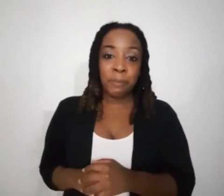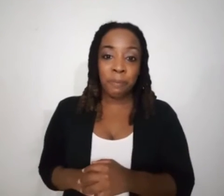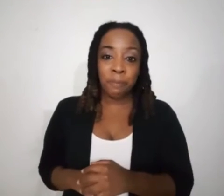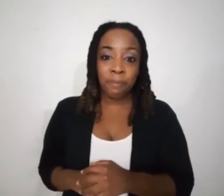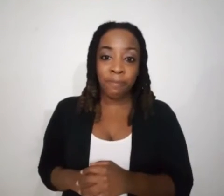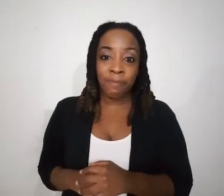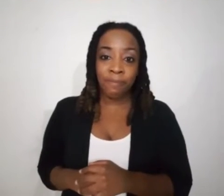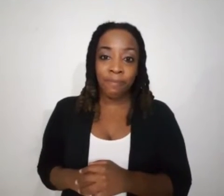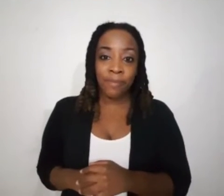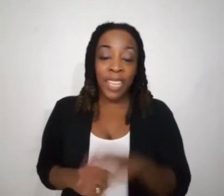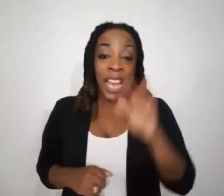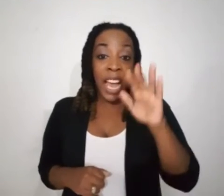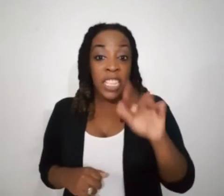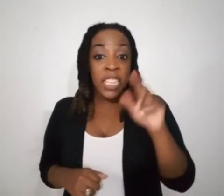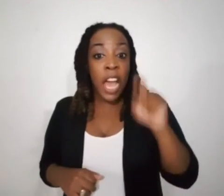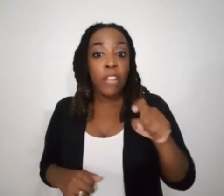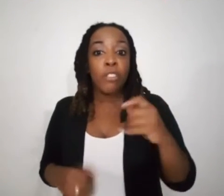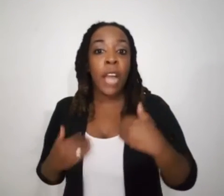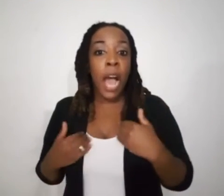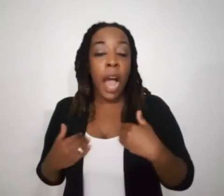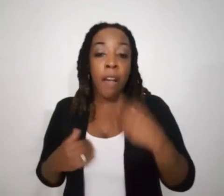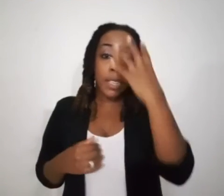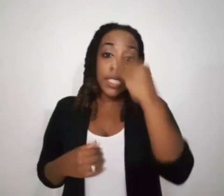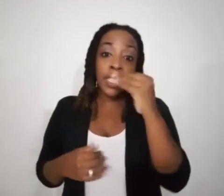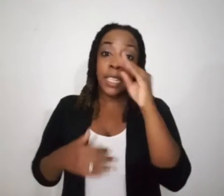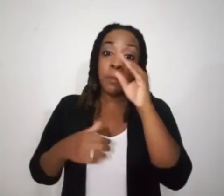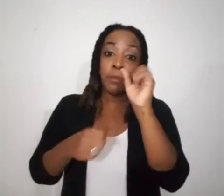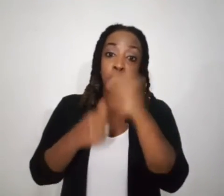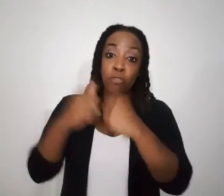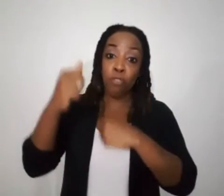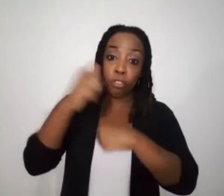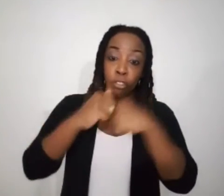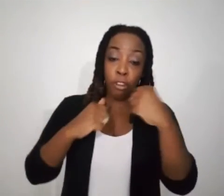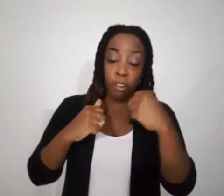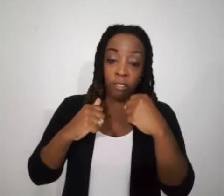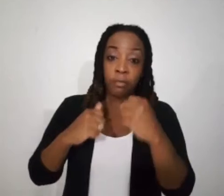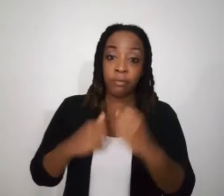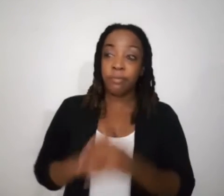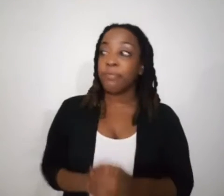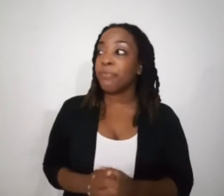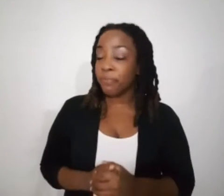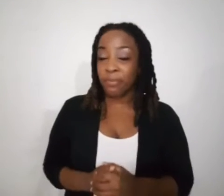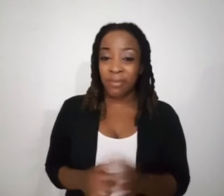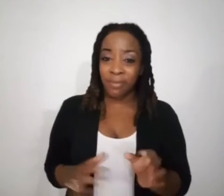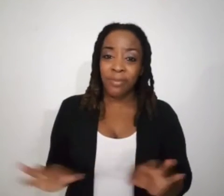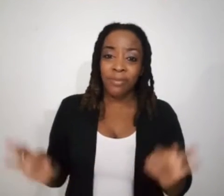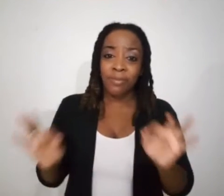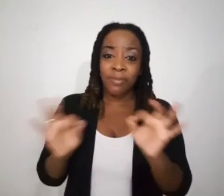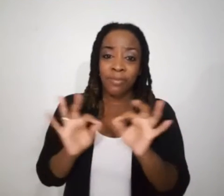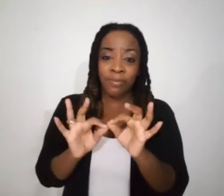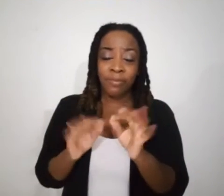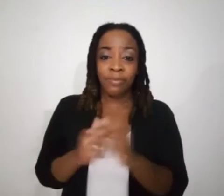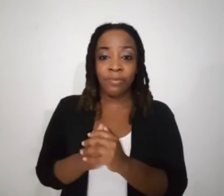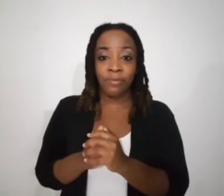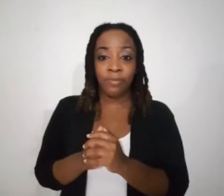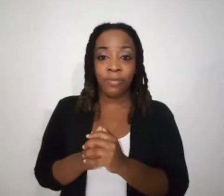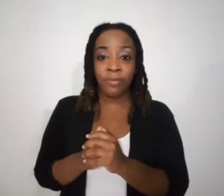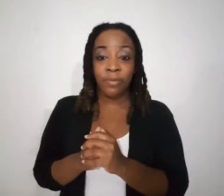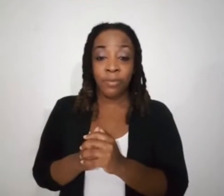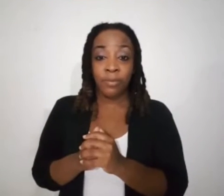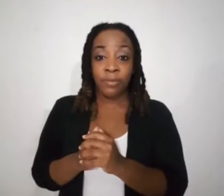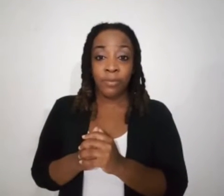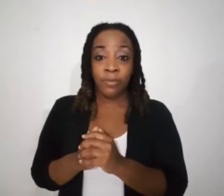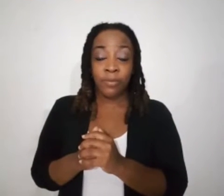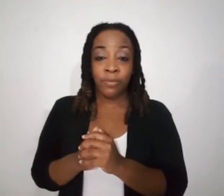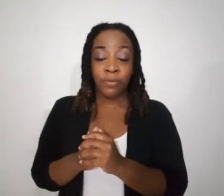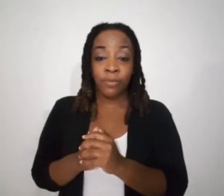good sleep structure. So just like how we talked about the home timetable, there's a